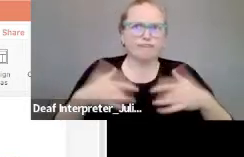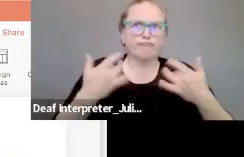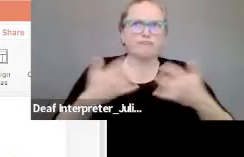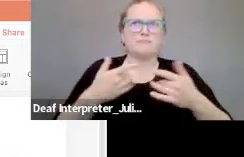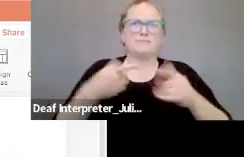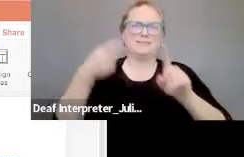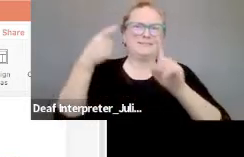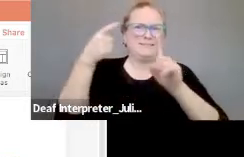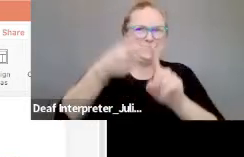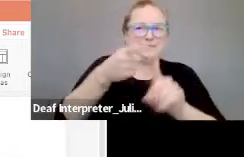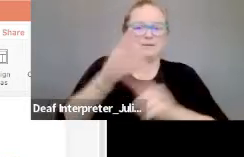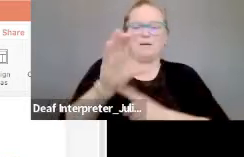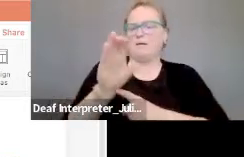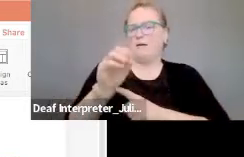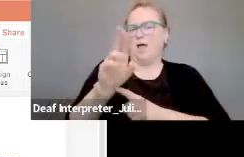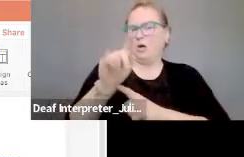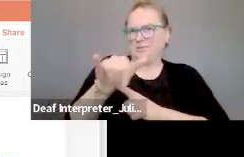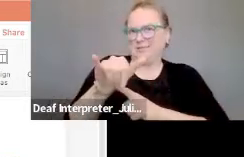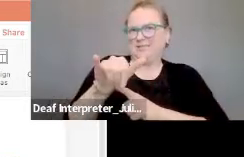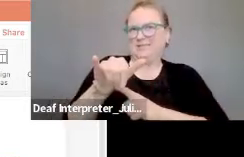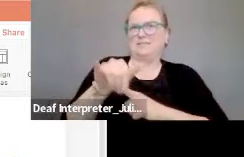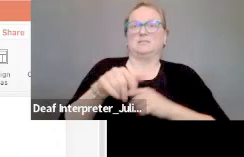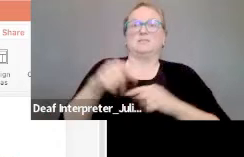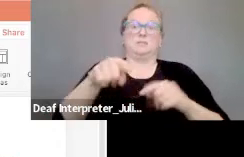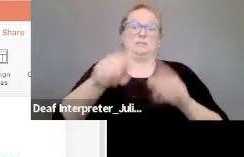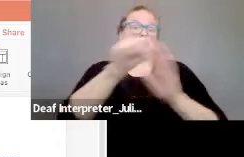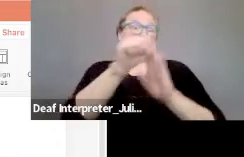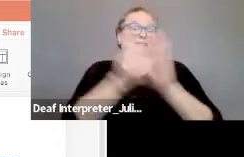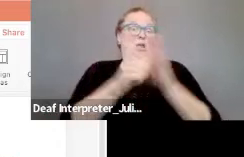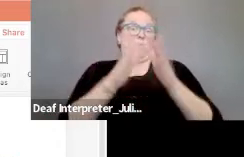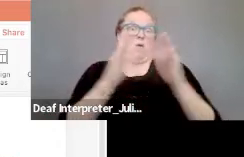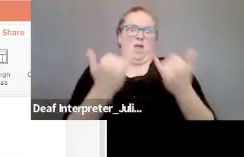here. So the orange bars are showing the case